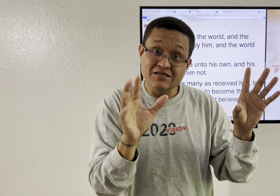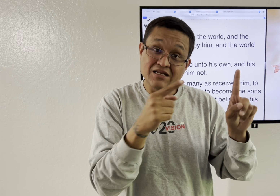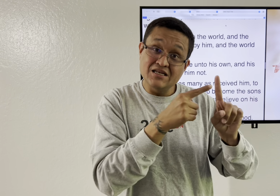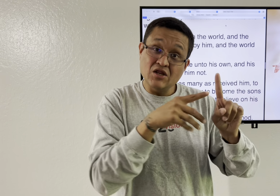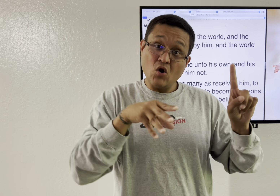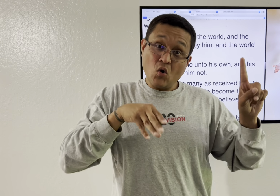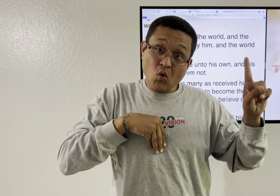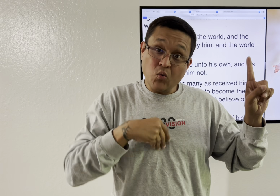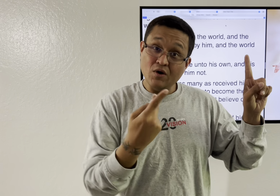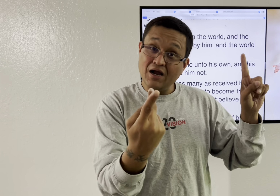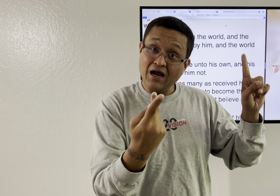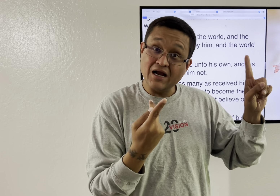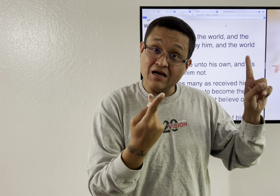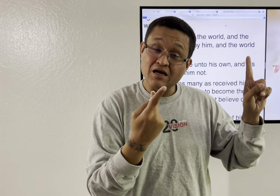That's sad. He came to save us,